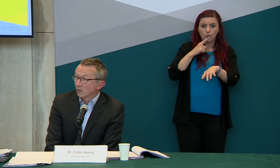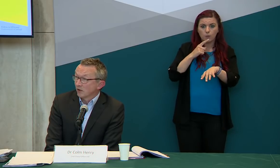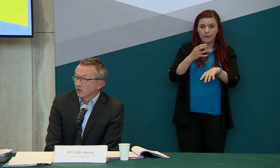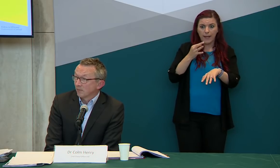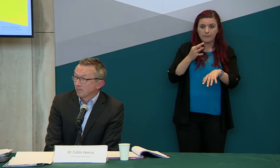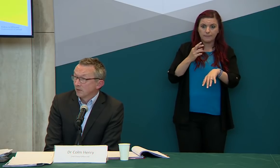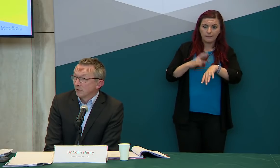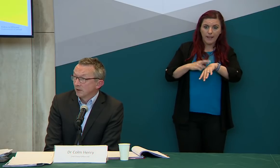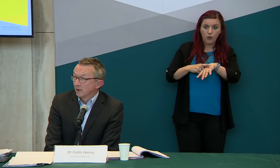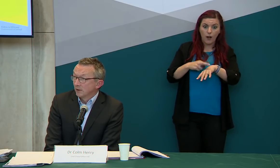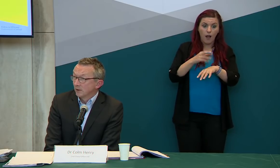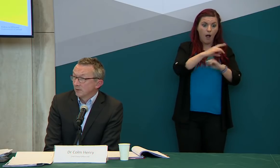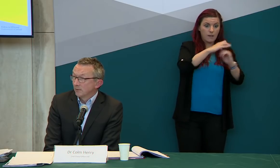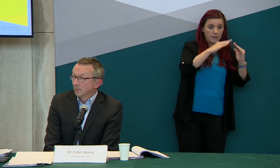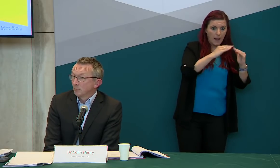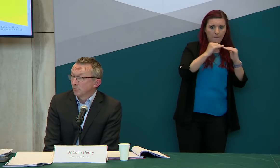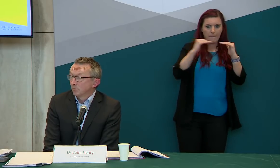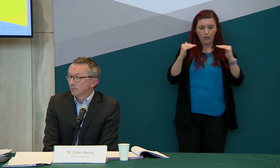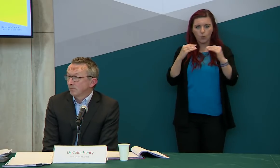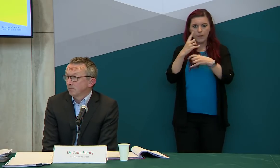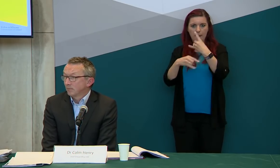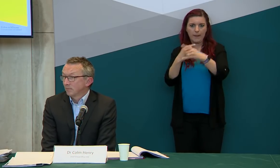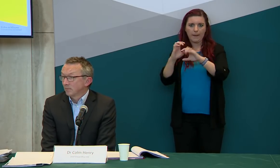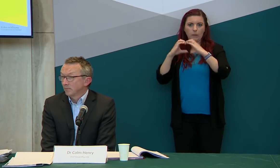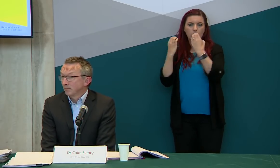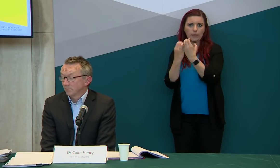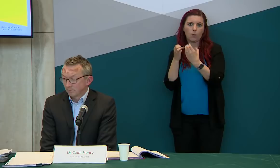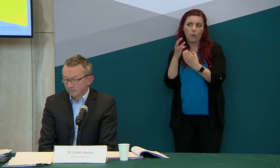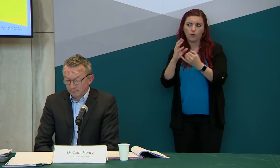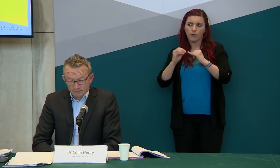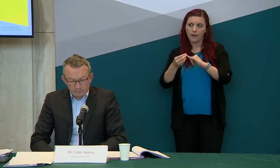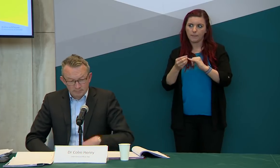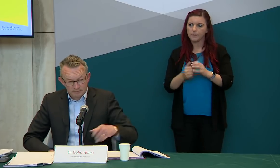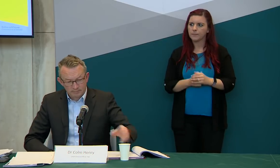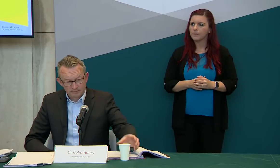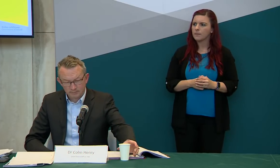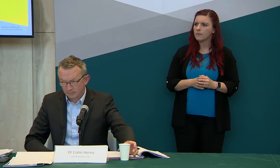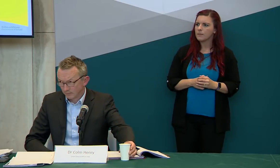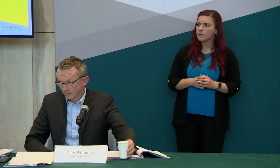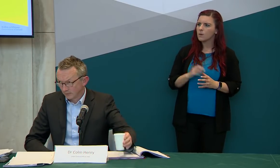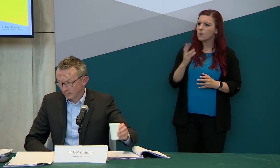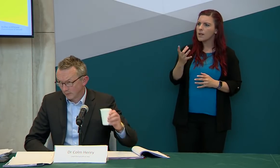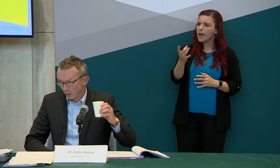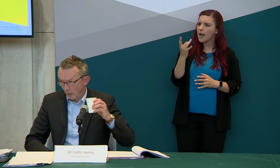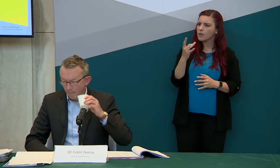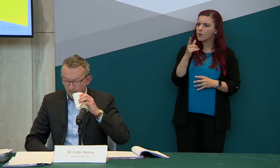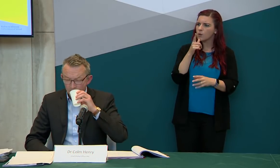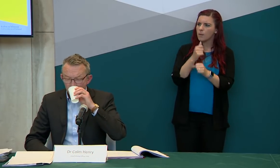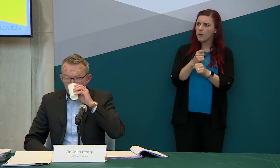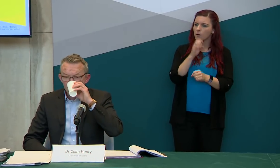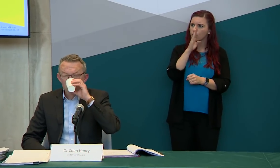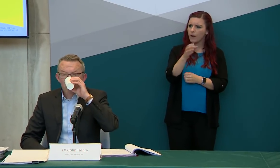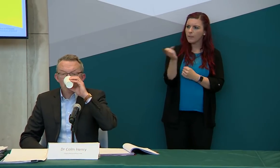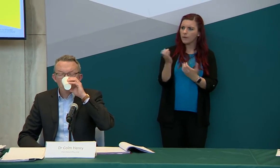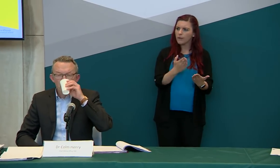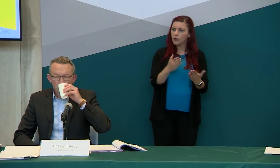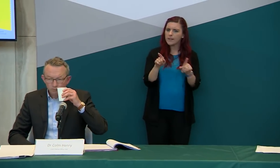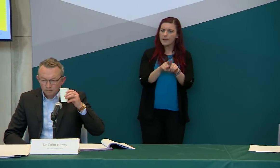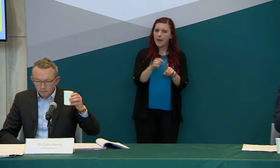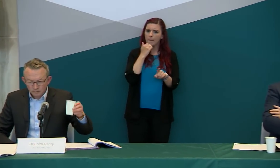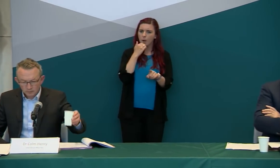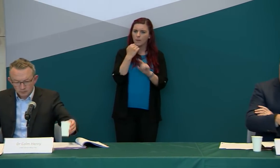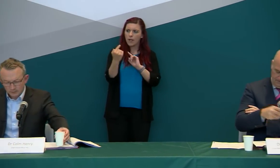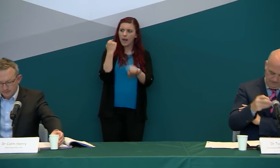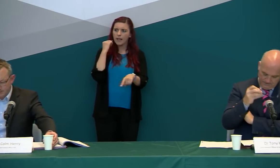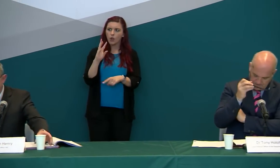performance as the hospital system. Dr. Hewlin, can I just ask, the numbers given for direct provision, they're the same numbers that were given by Dr. Glynn last Thursday.